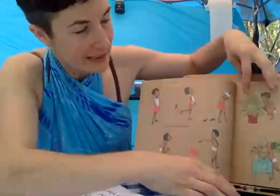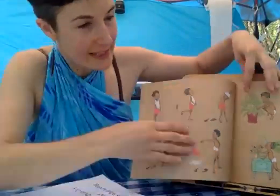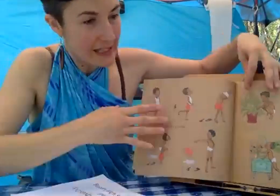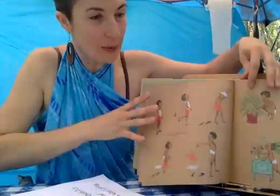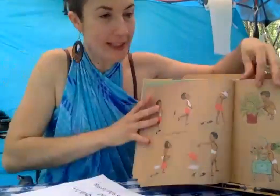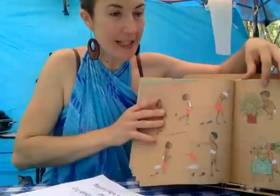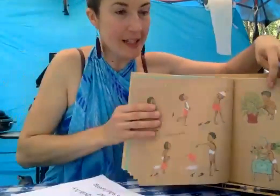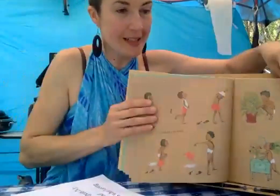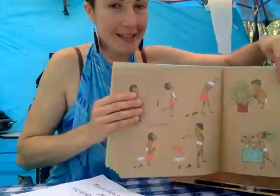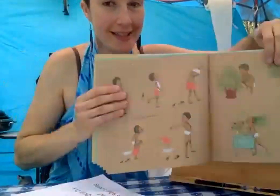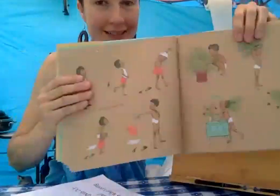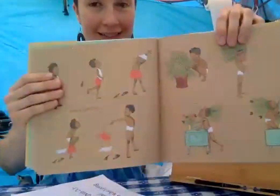Let's see what he does.